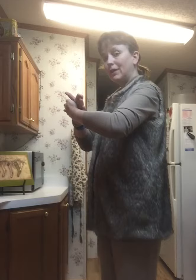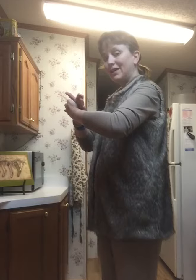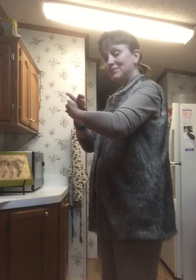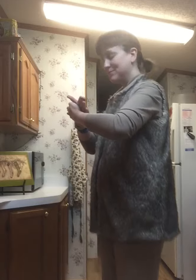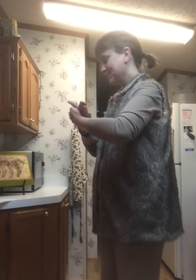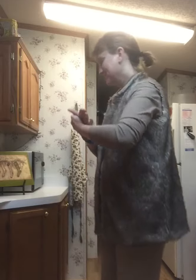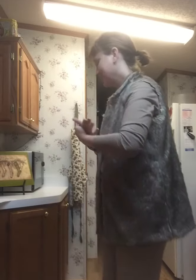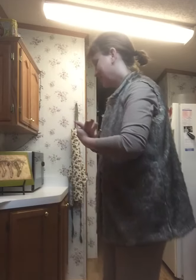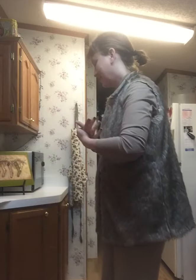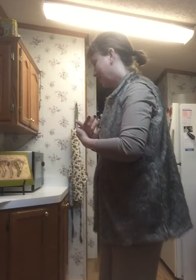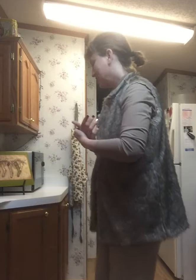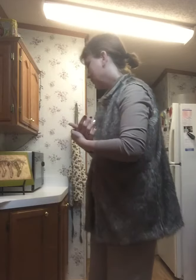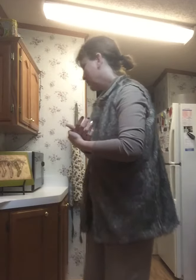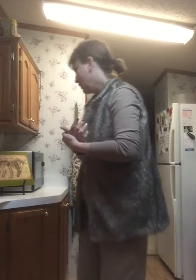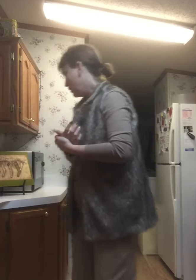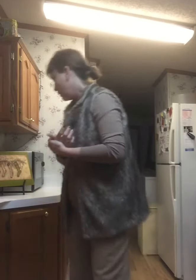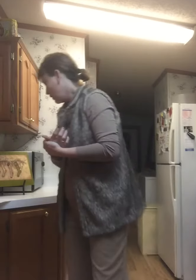Okay? All right.